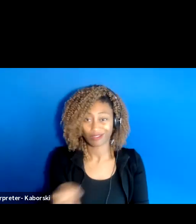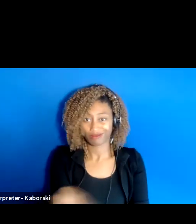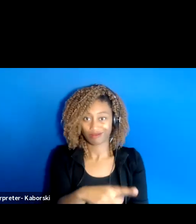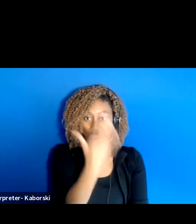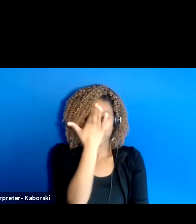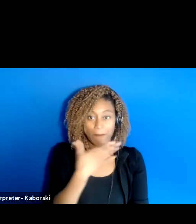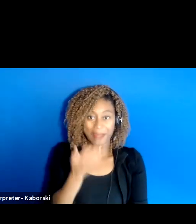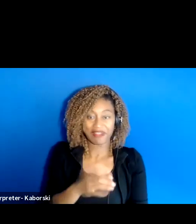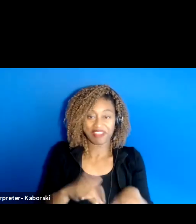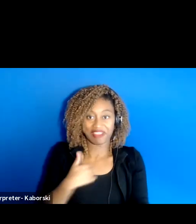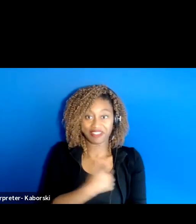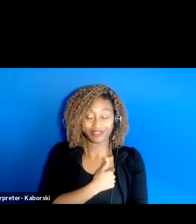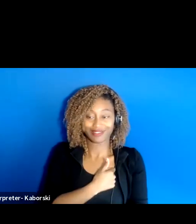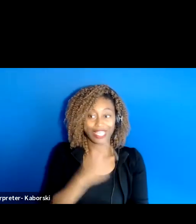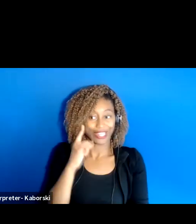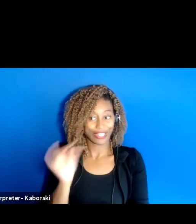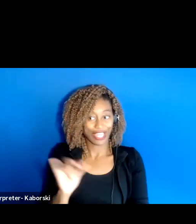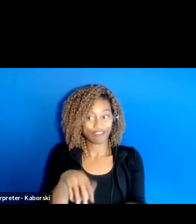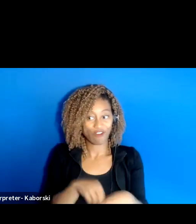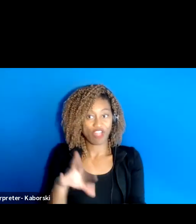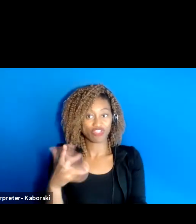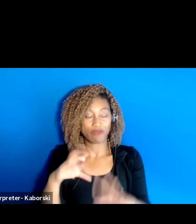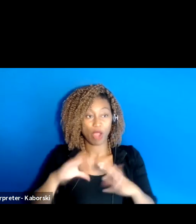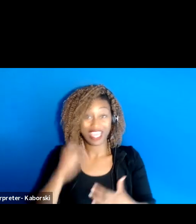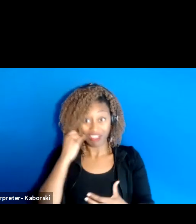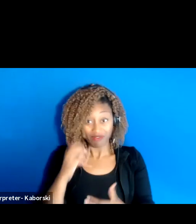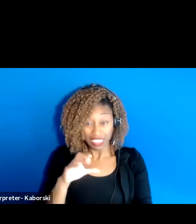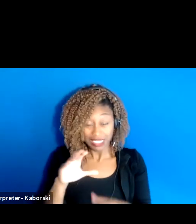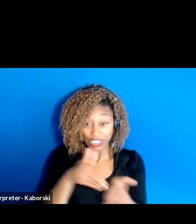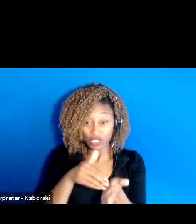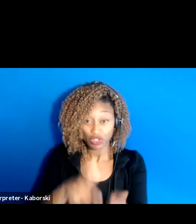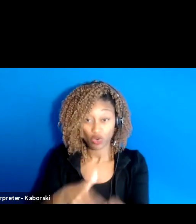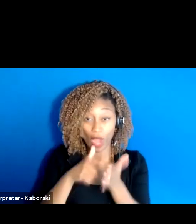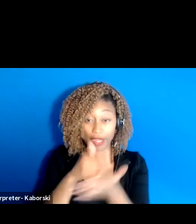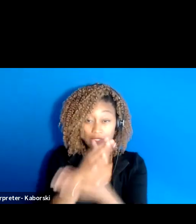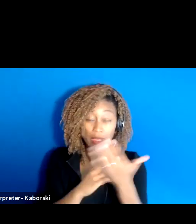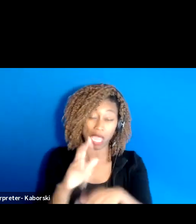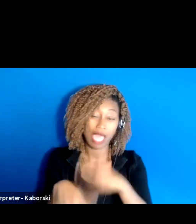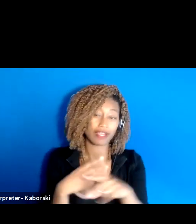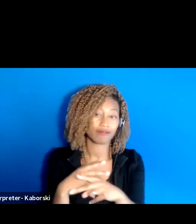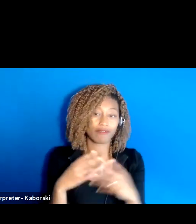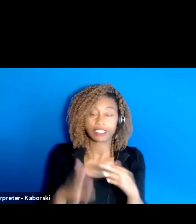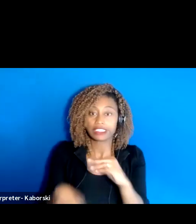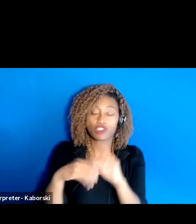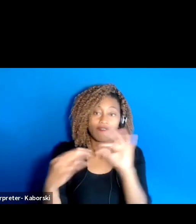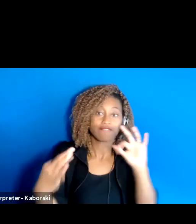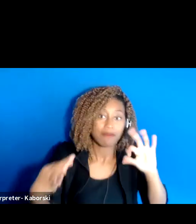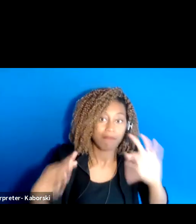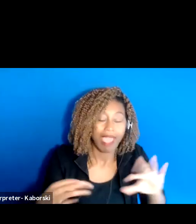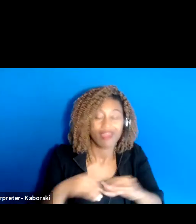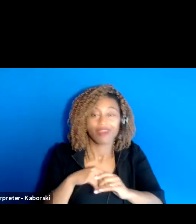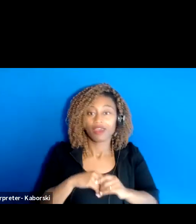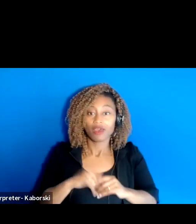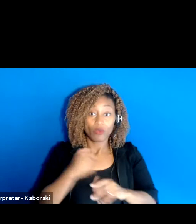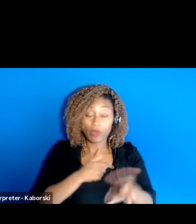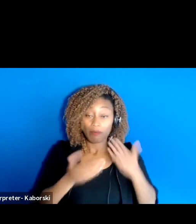because we want to make sure that if the centers are actually needing some type of additional feedback, we